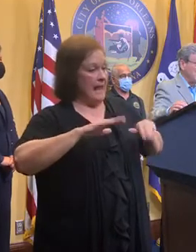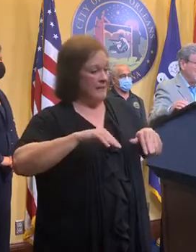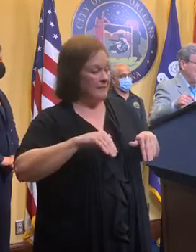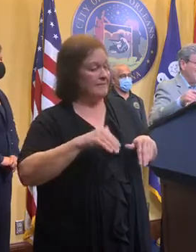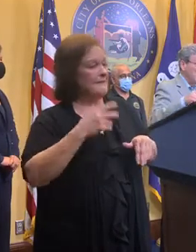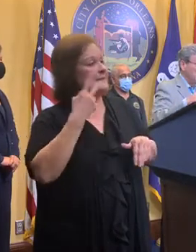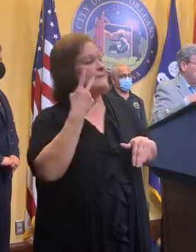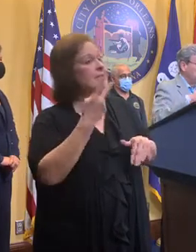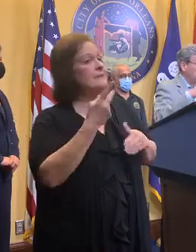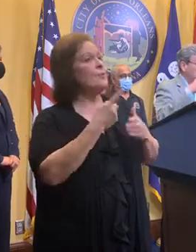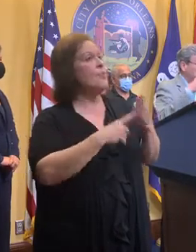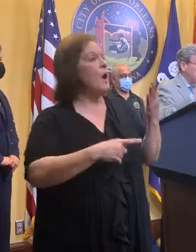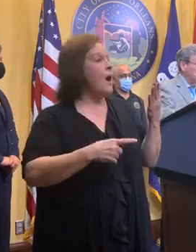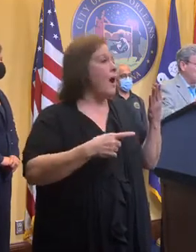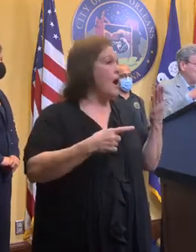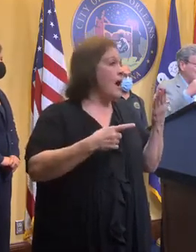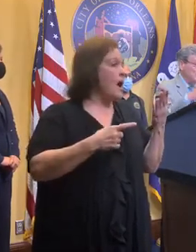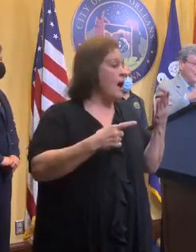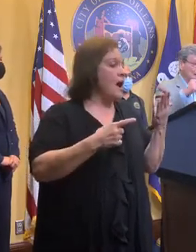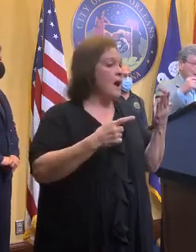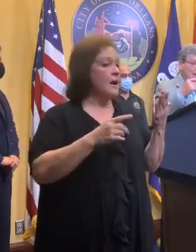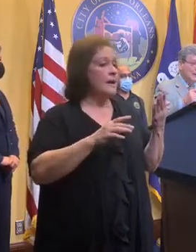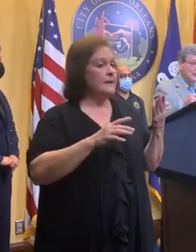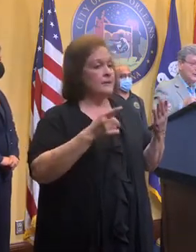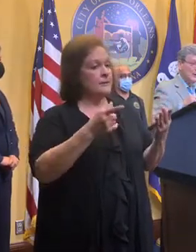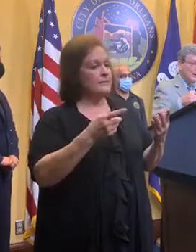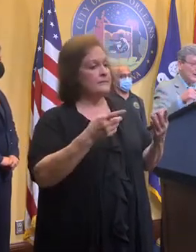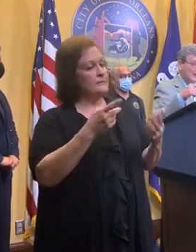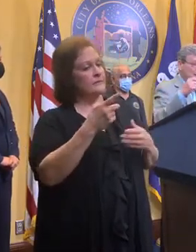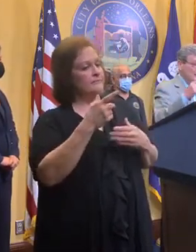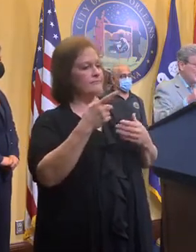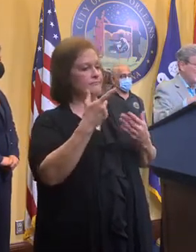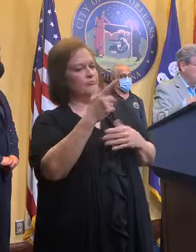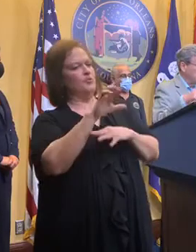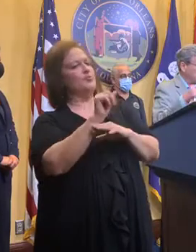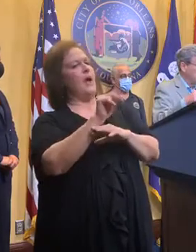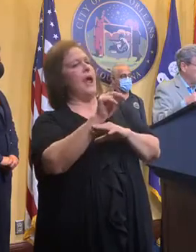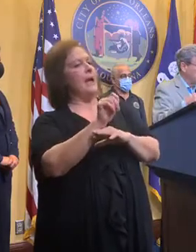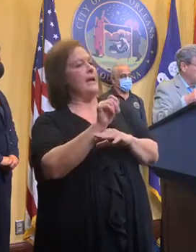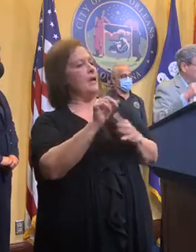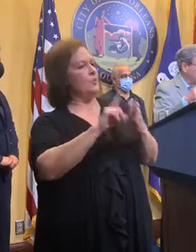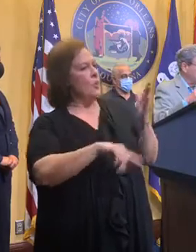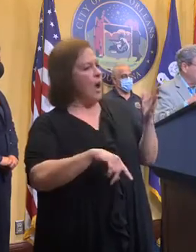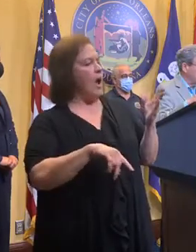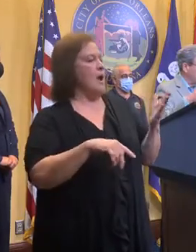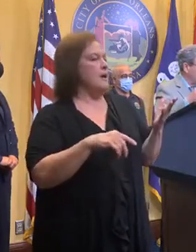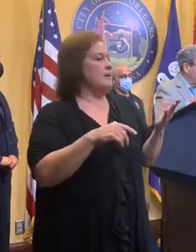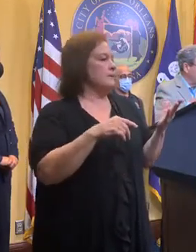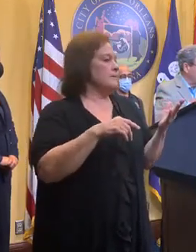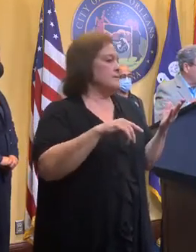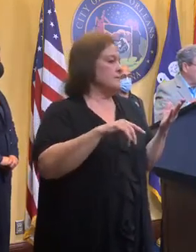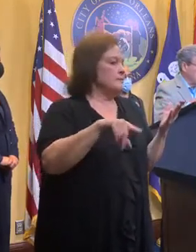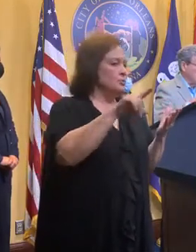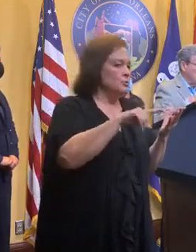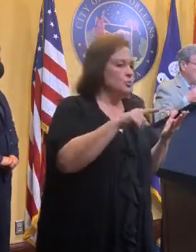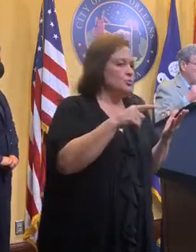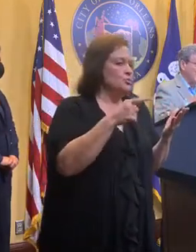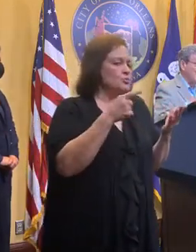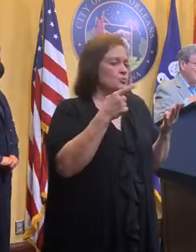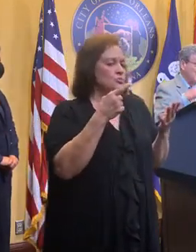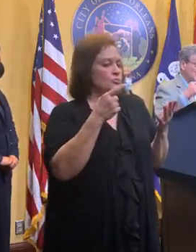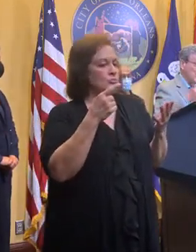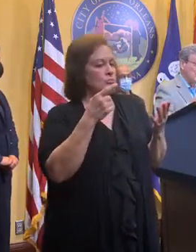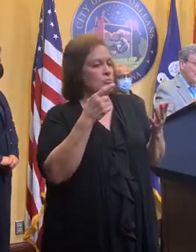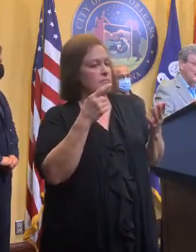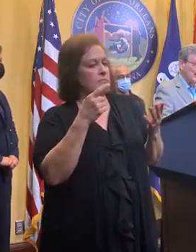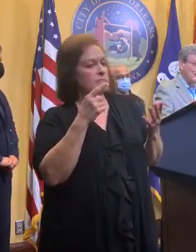dependent upon the support of each and every individual taking care of themselves, their family, their businesses, their neighbors. And if we do